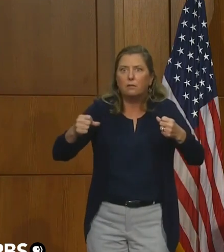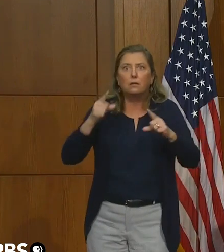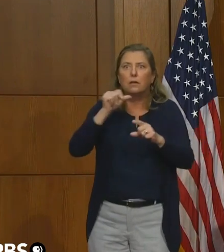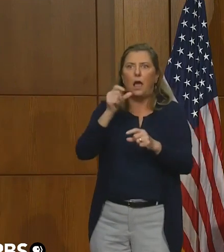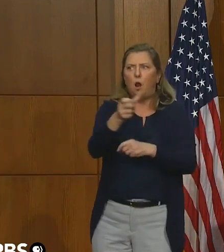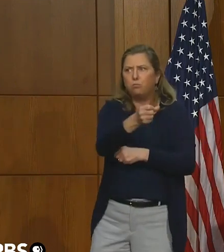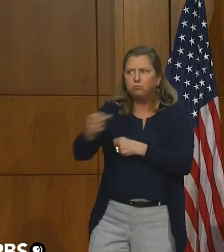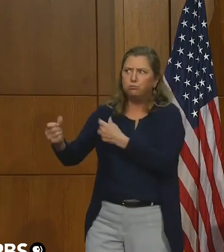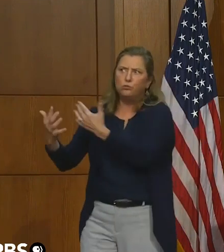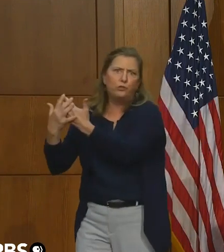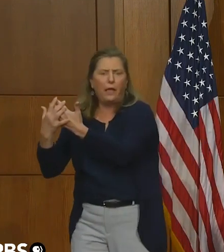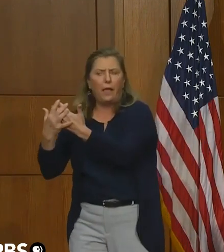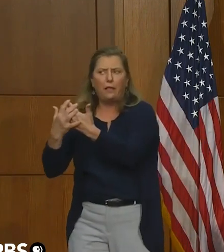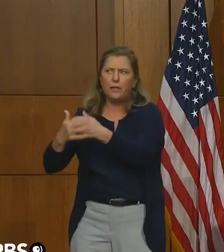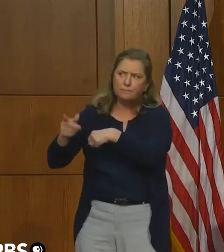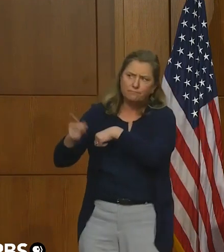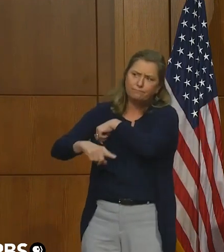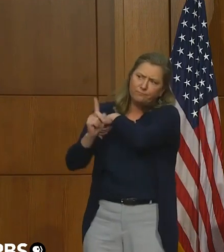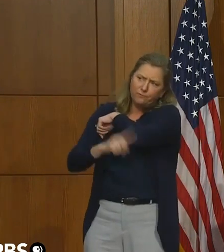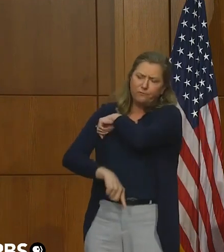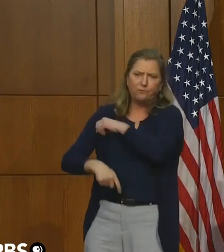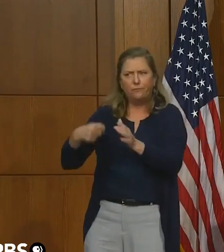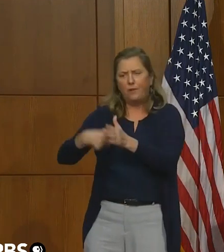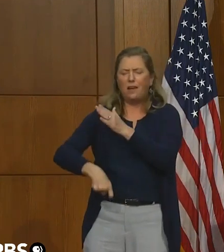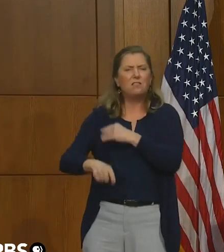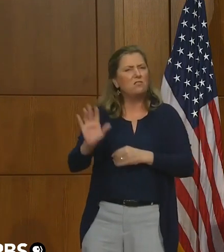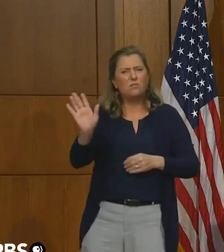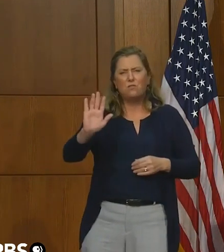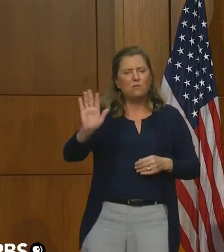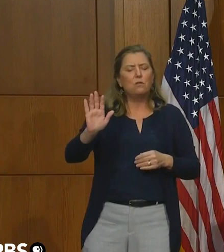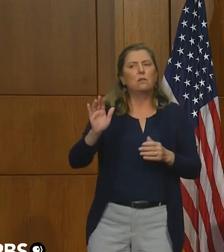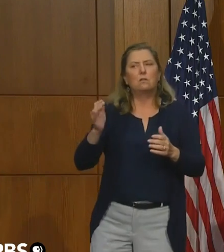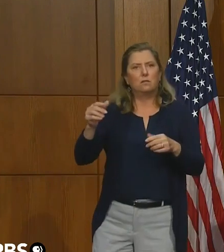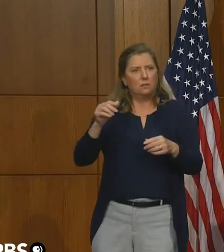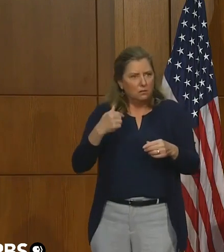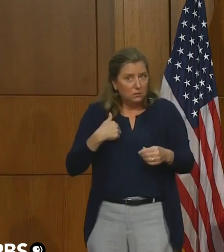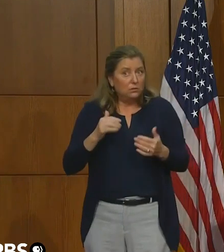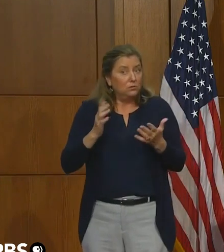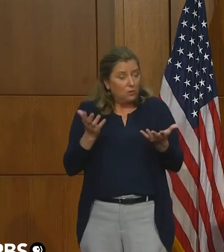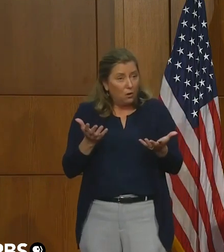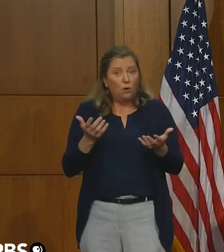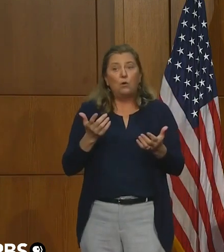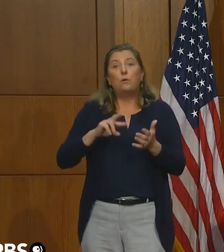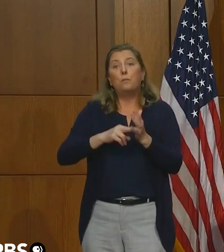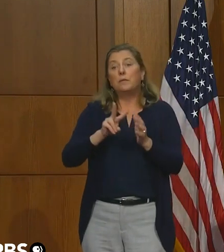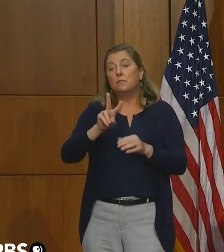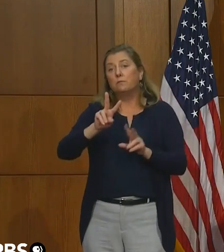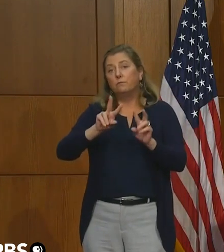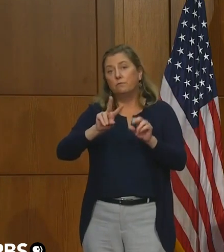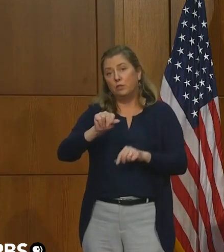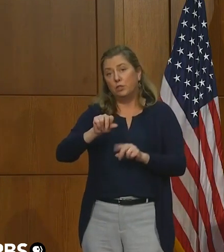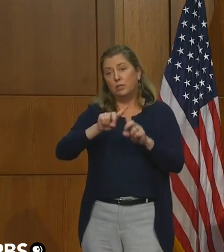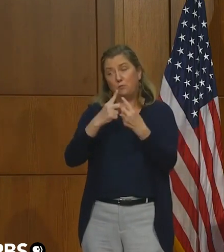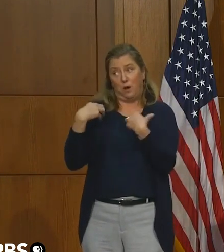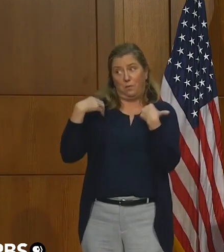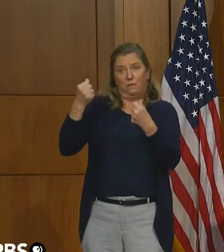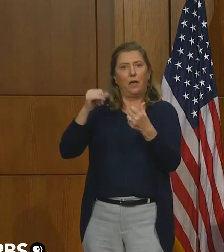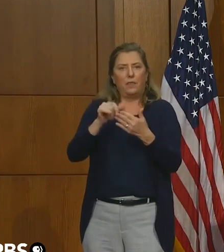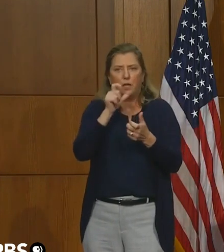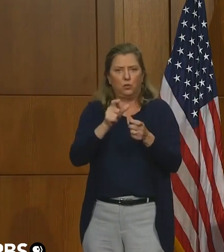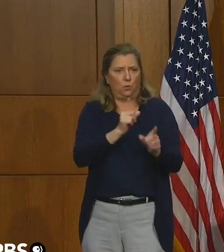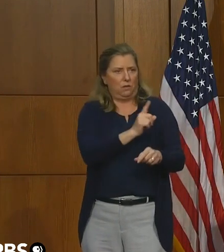in jail and giving them large fines. So it will be done through the Virginia Department of Health. And one of the things